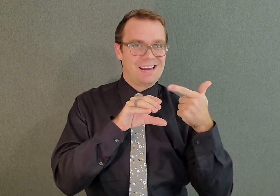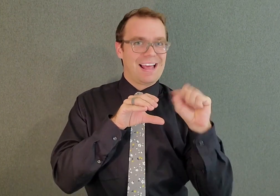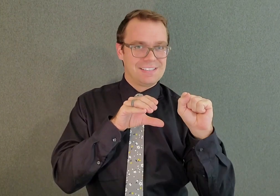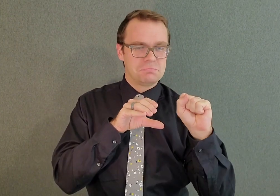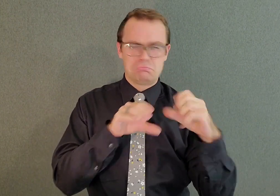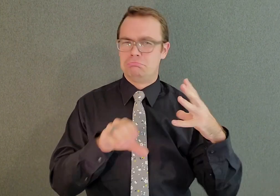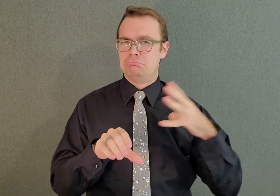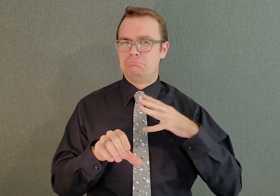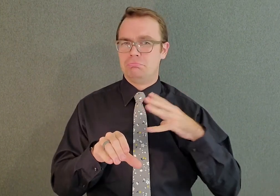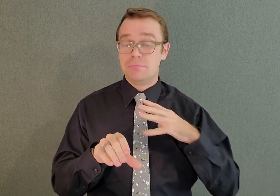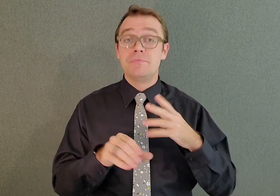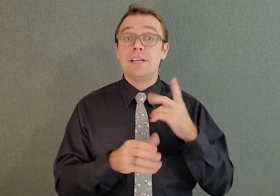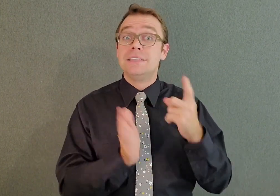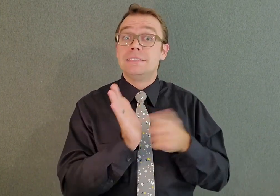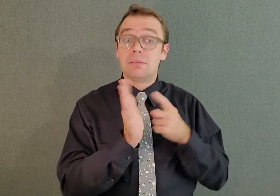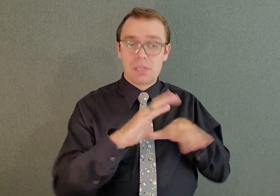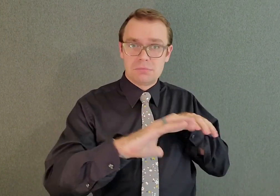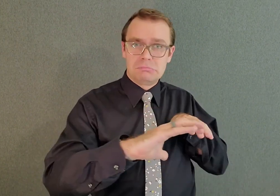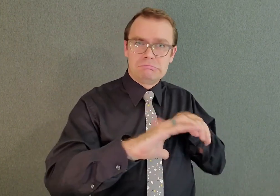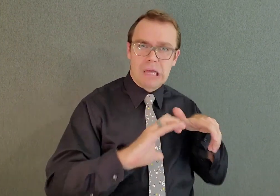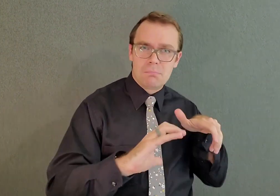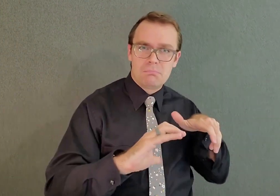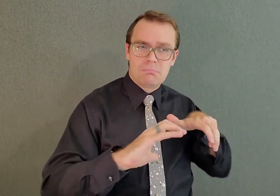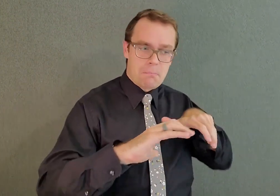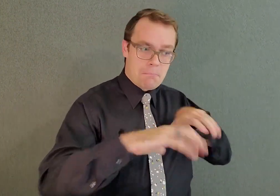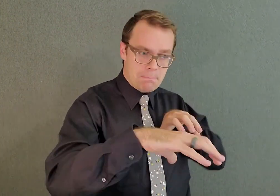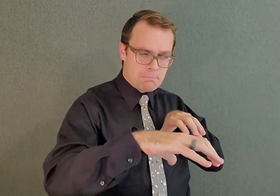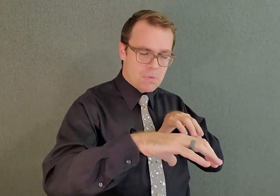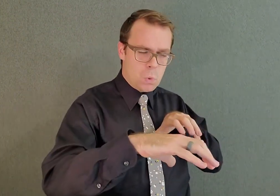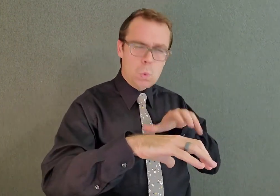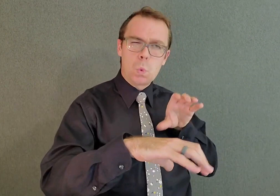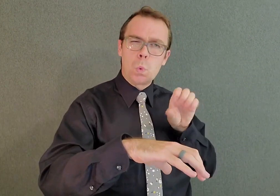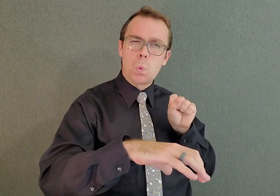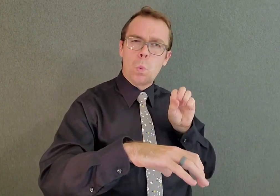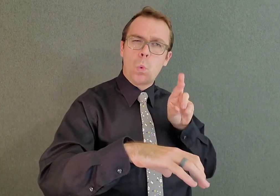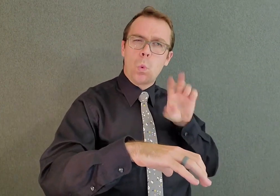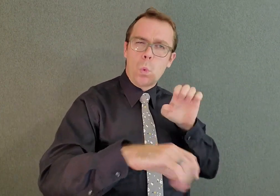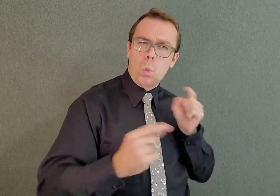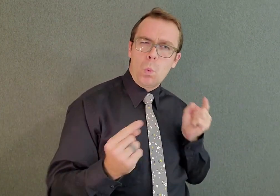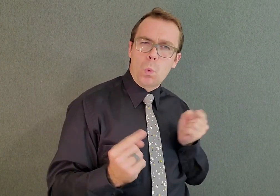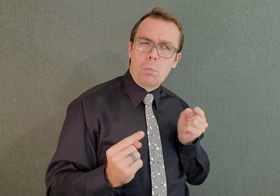space. Please note that some soreness may be felt after the adjustment, but that's completely normal.